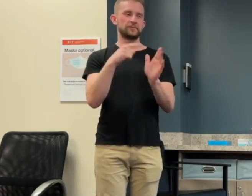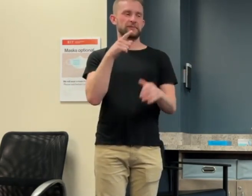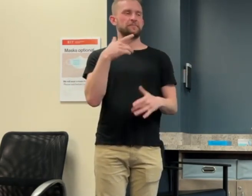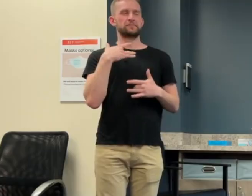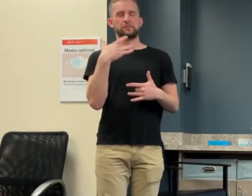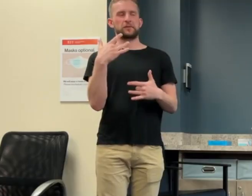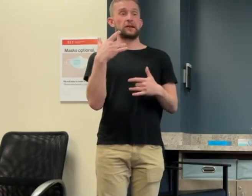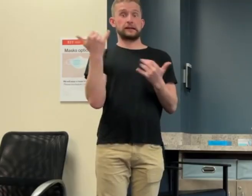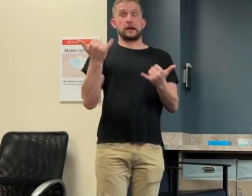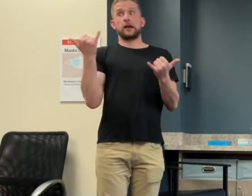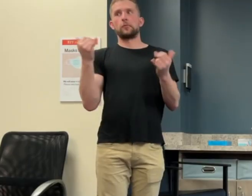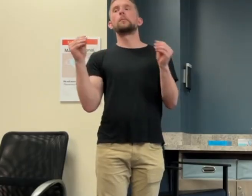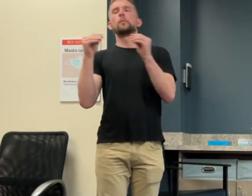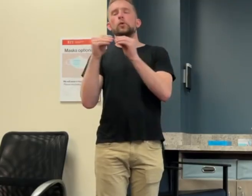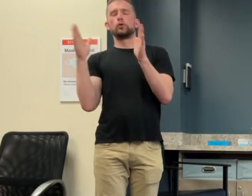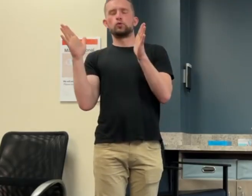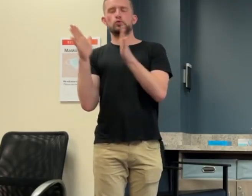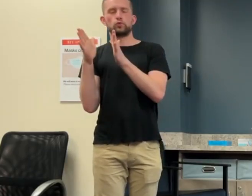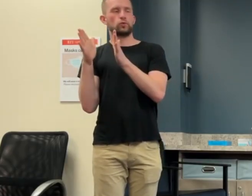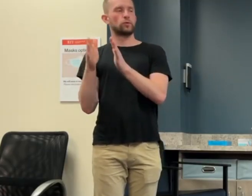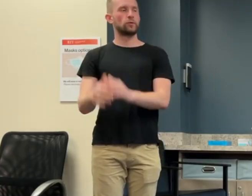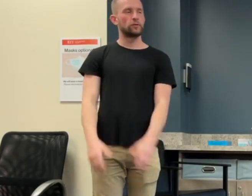anymore, for the most part.